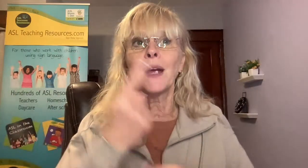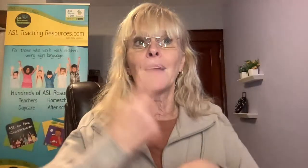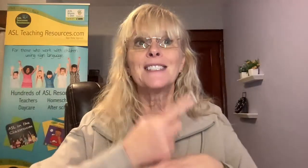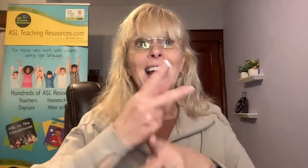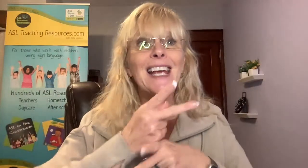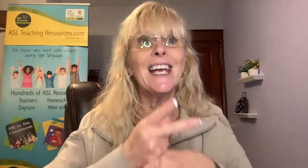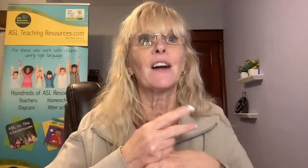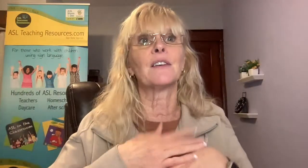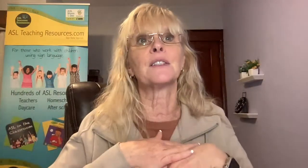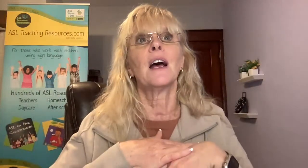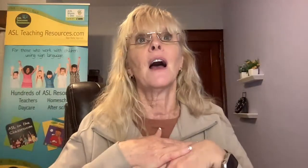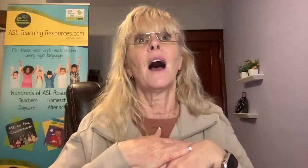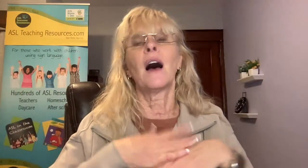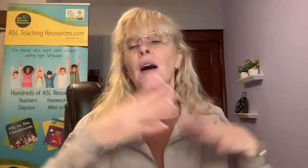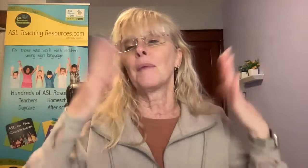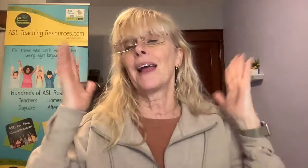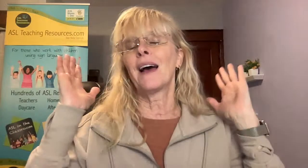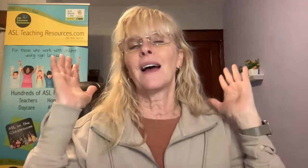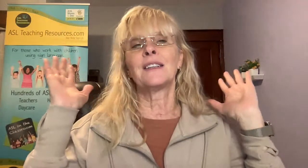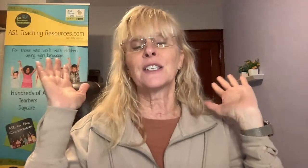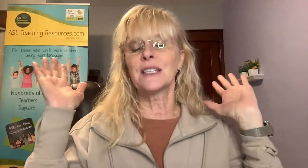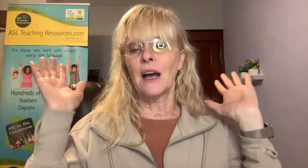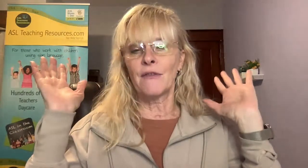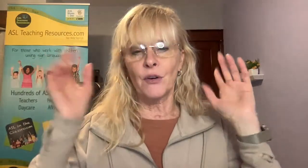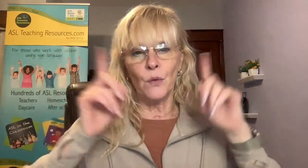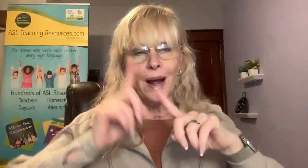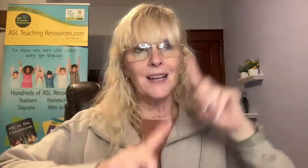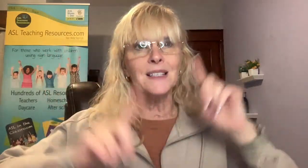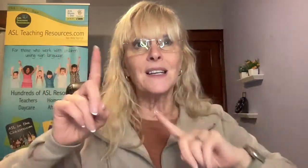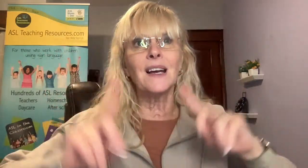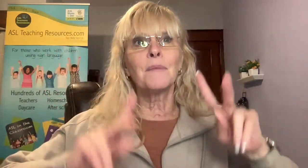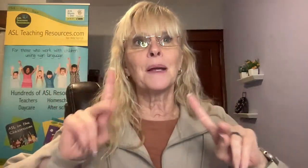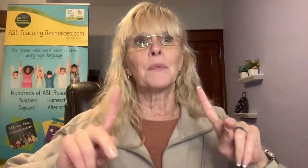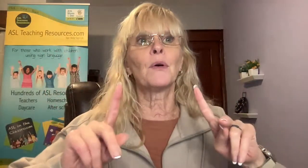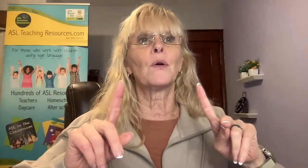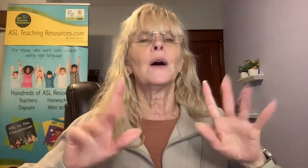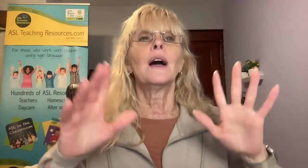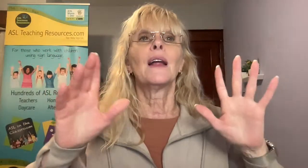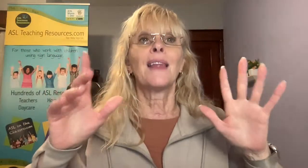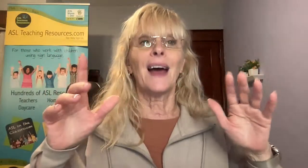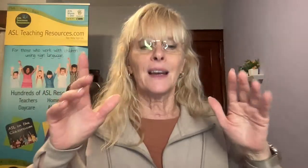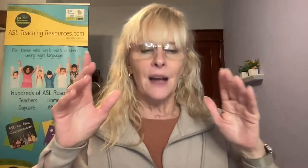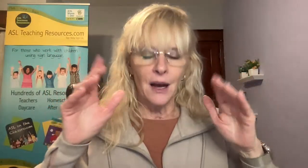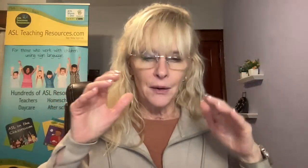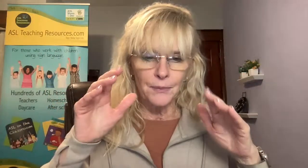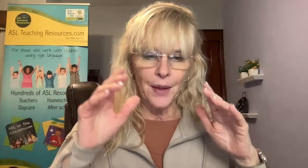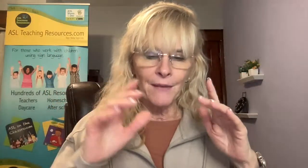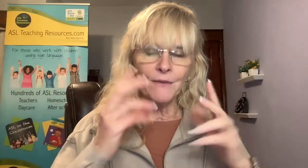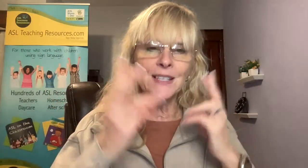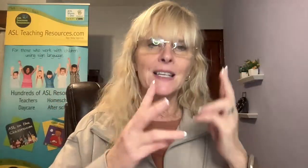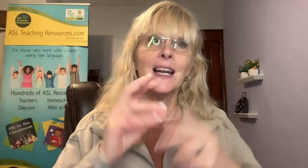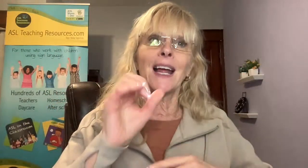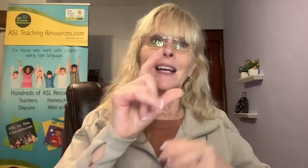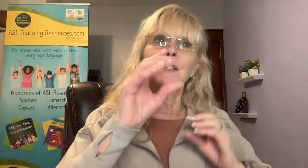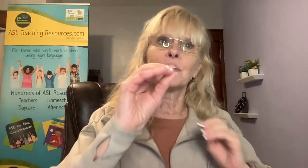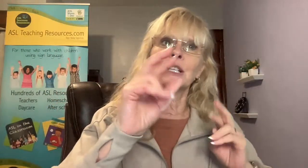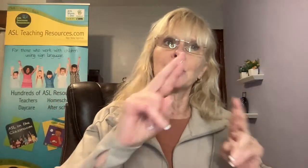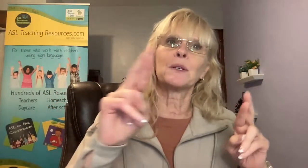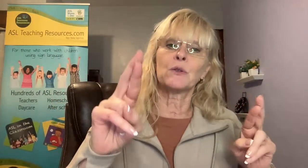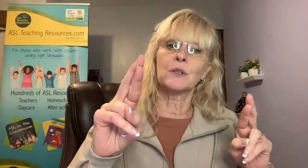have daycares. Just a variety of people that come and visit at ASL Teaching Resources